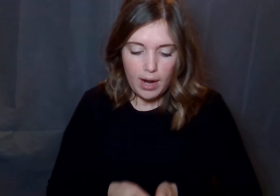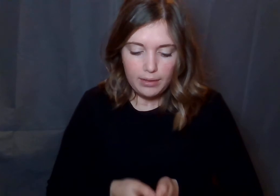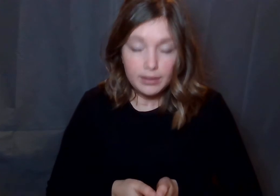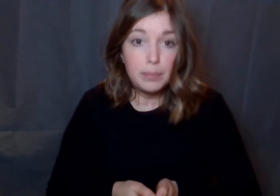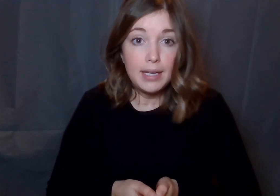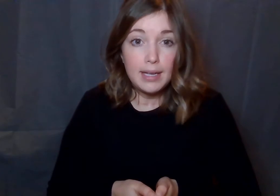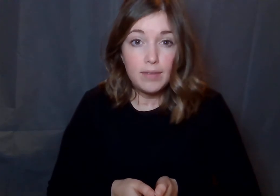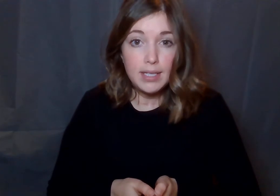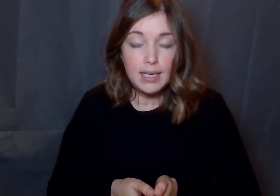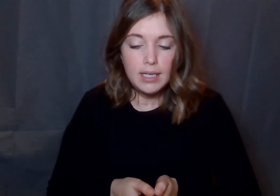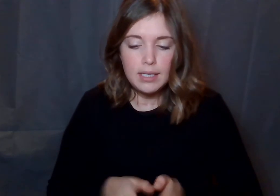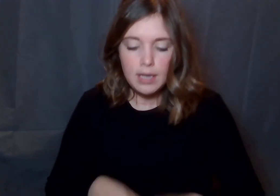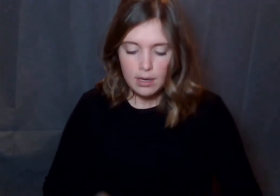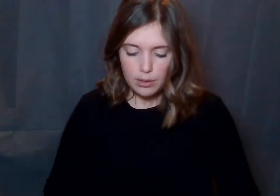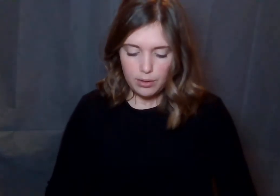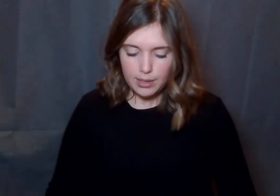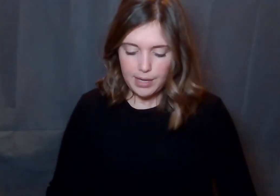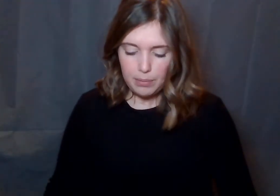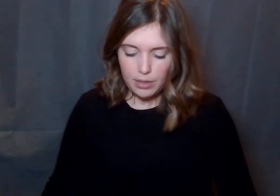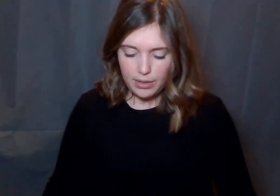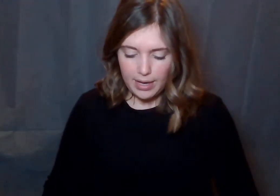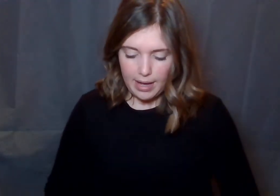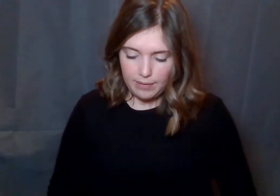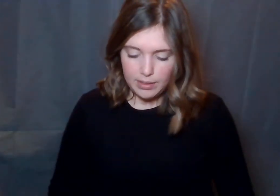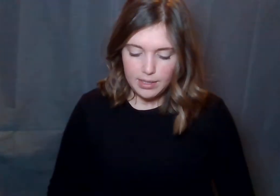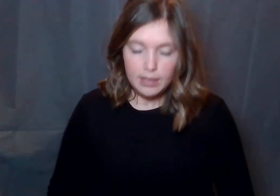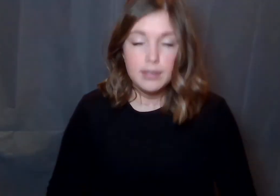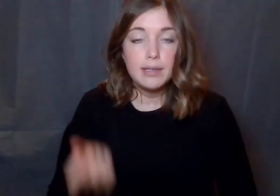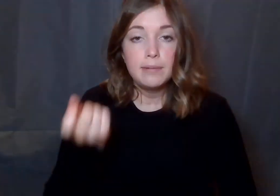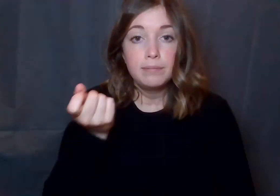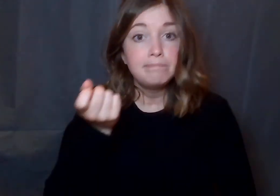at like the beginning of the sentence. So the example that they have is this,